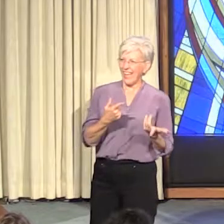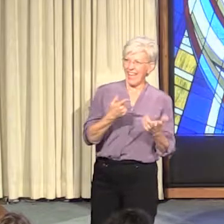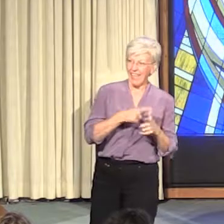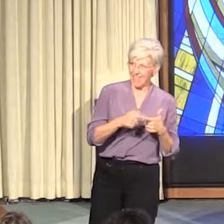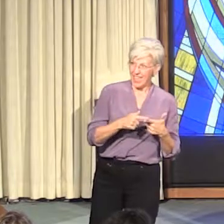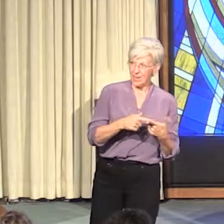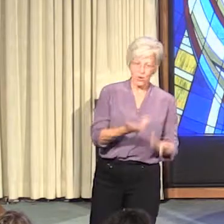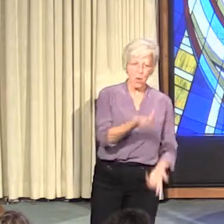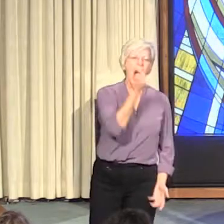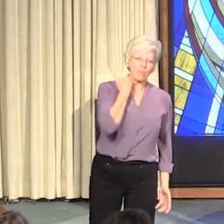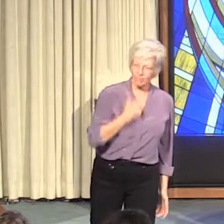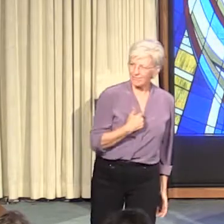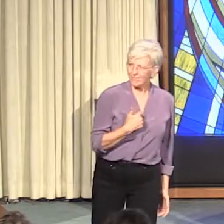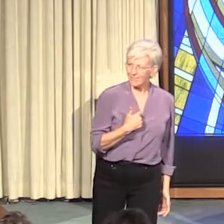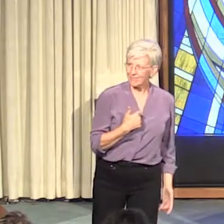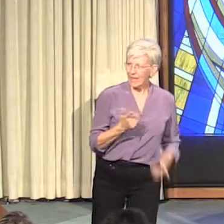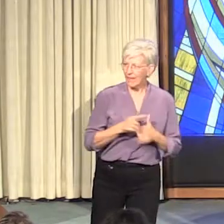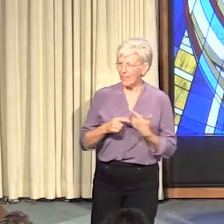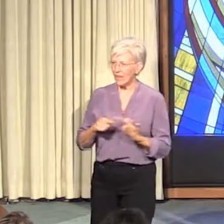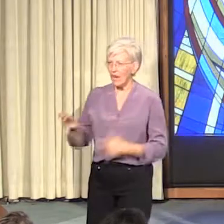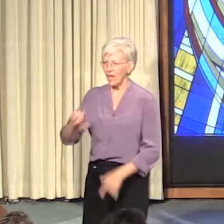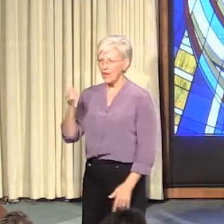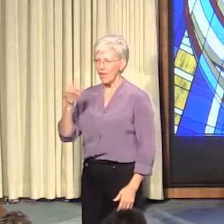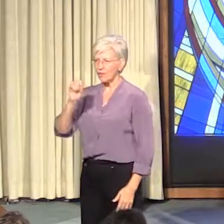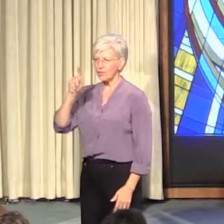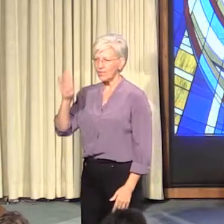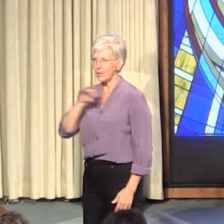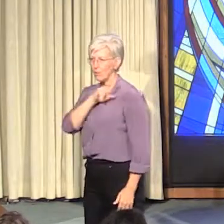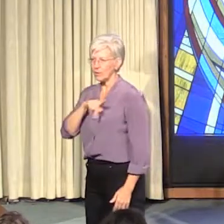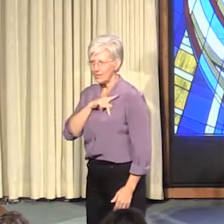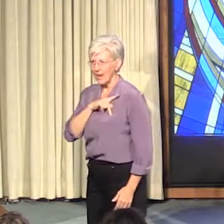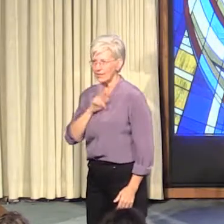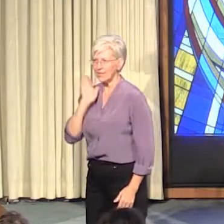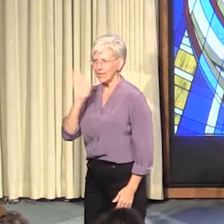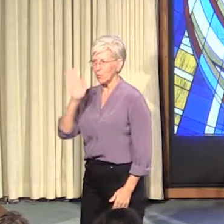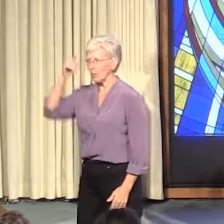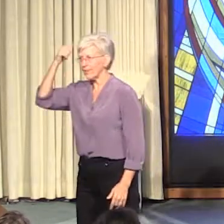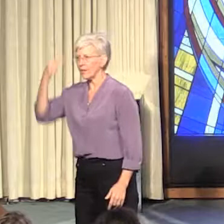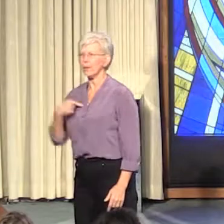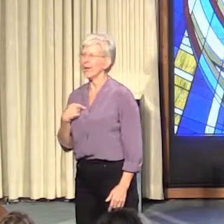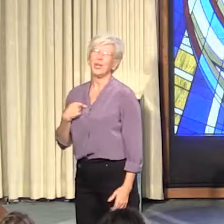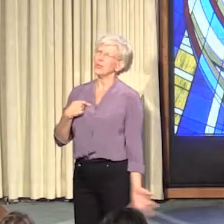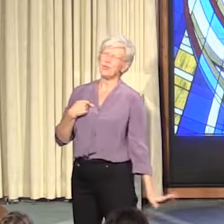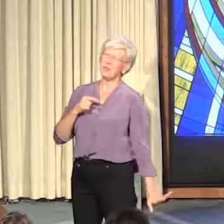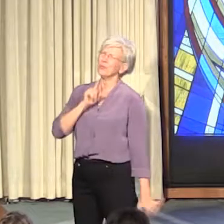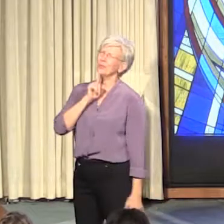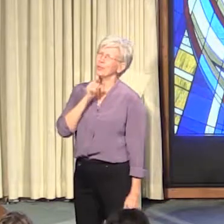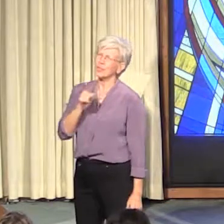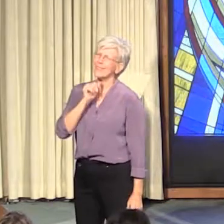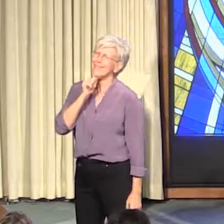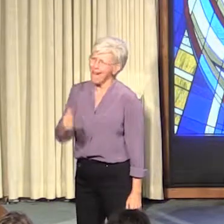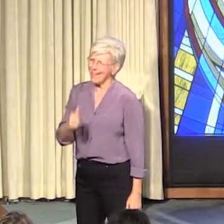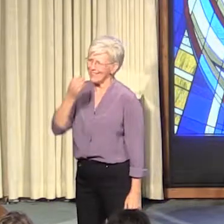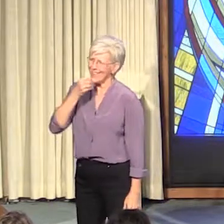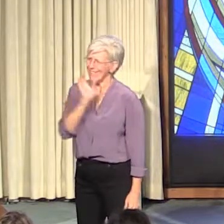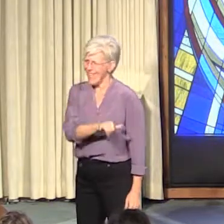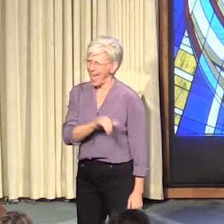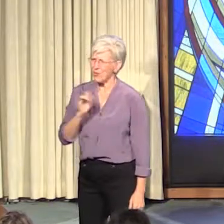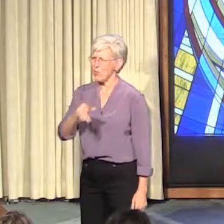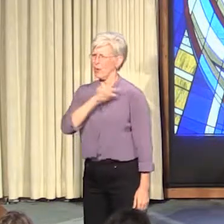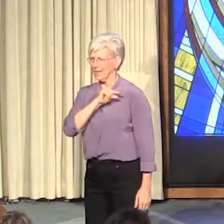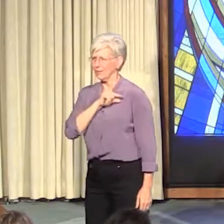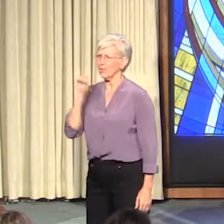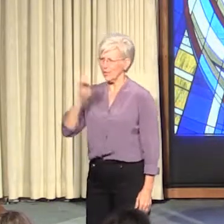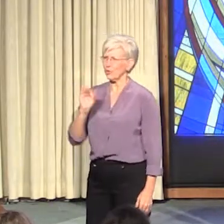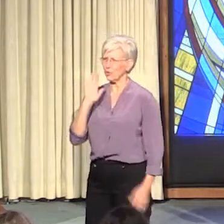you're going to have another sub-personality tell you that you absolutely should not have had that donut. You are guilty and you are going to be a big fatty,